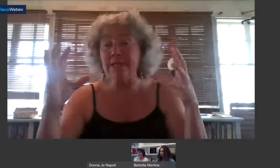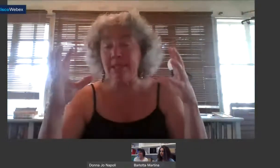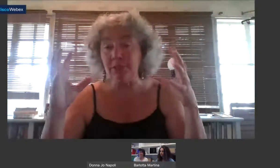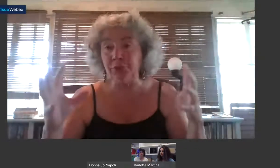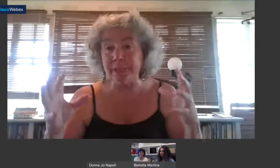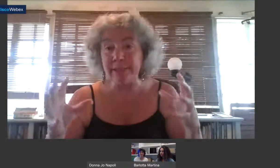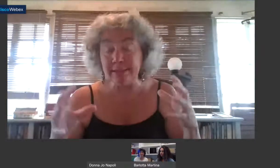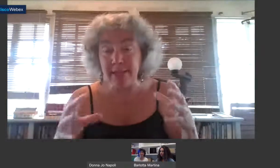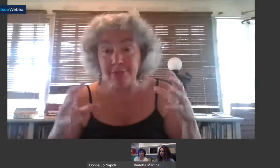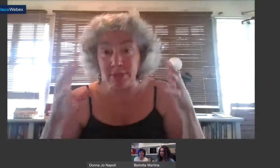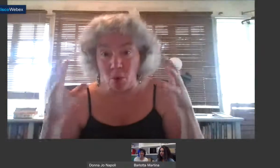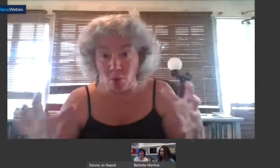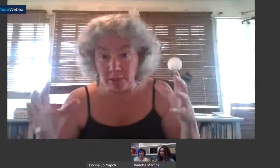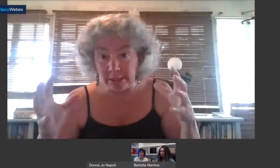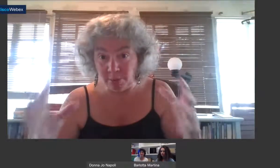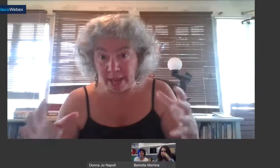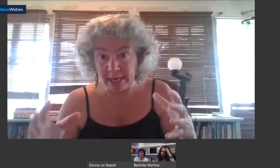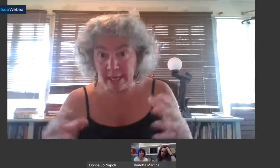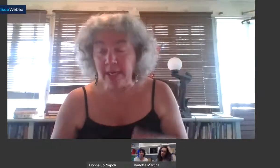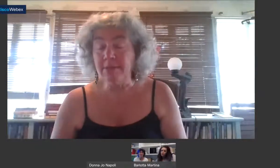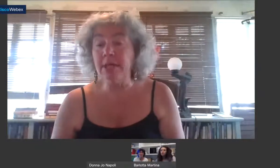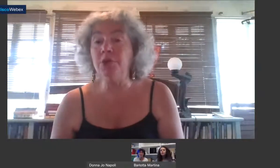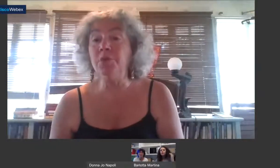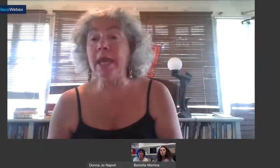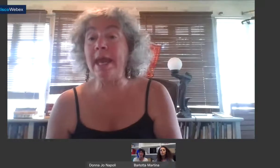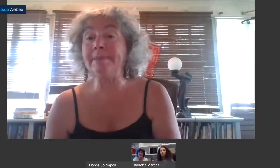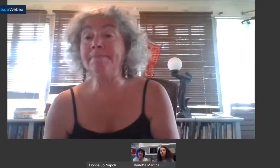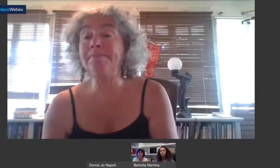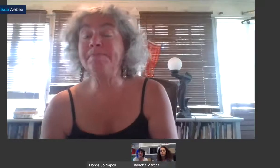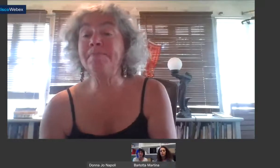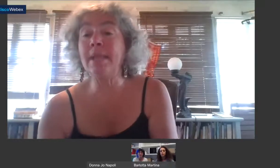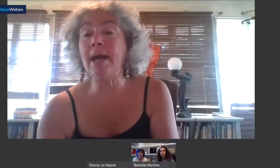freezing a joint is not the only way that you can